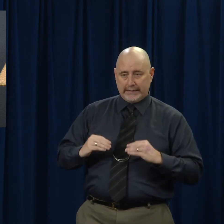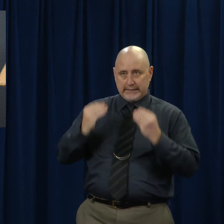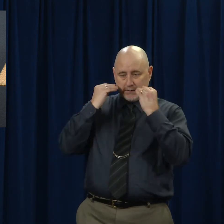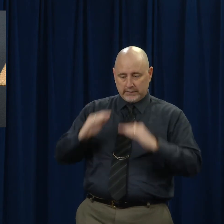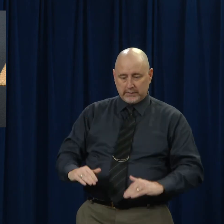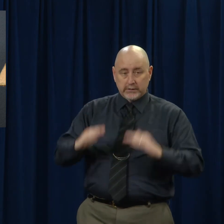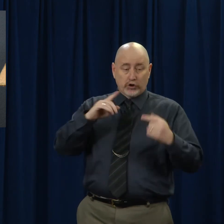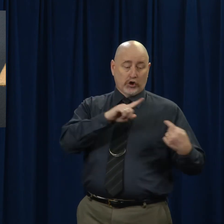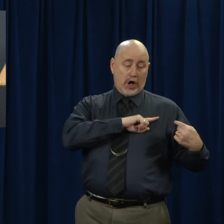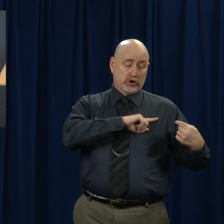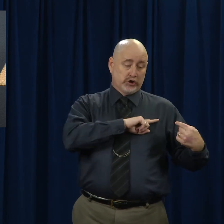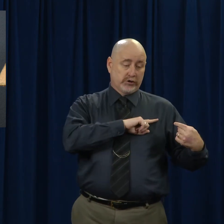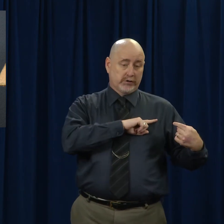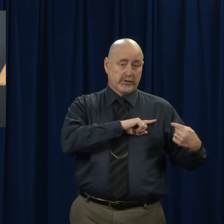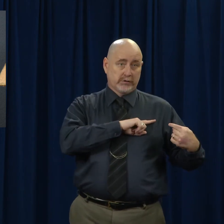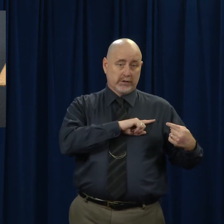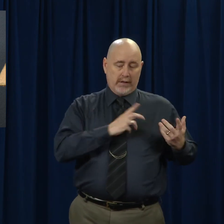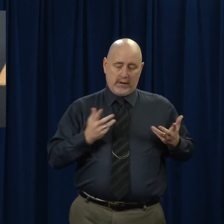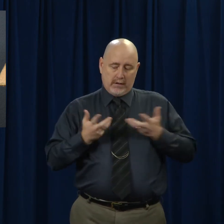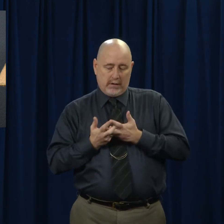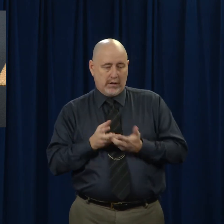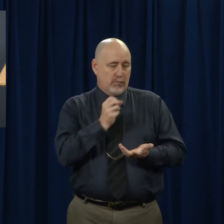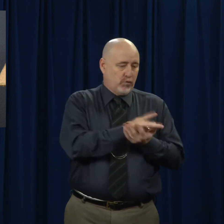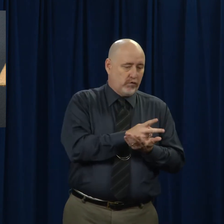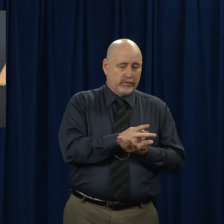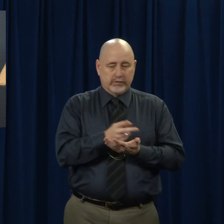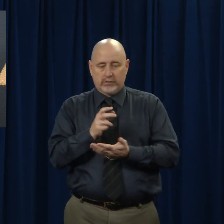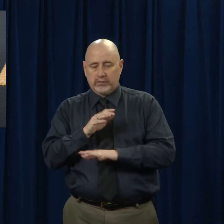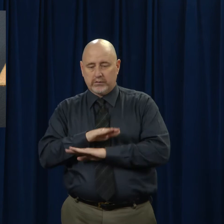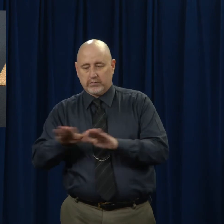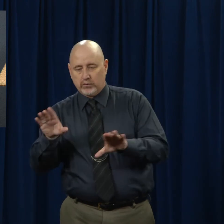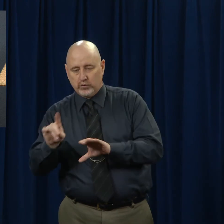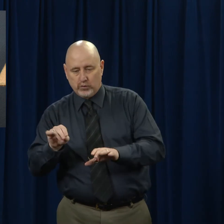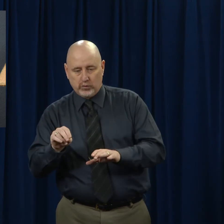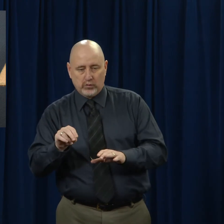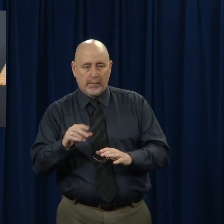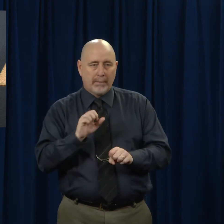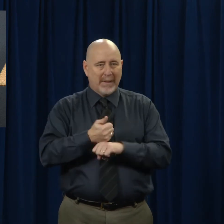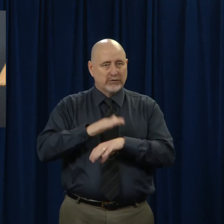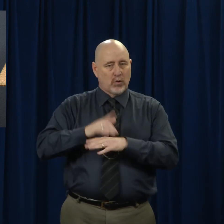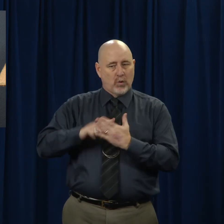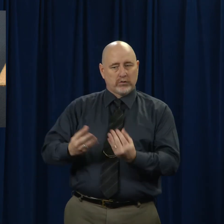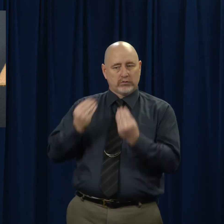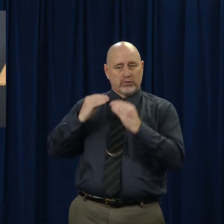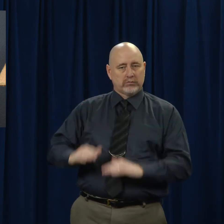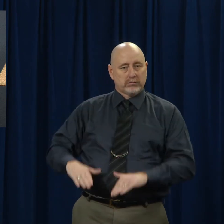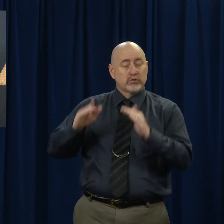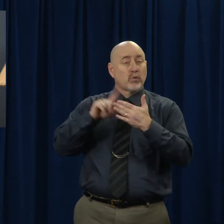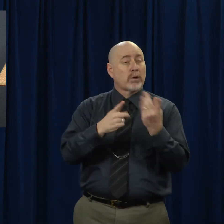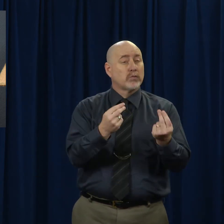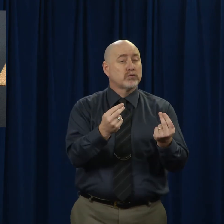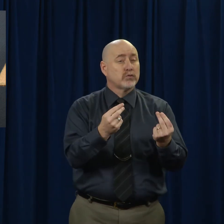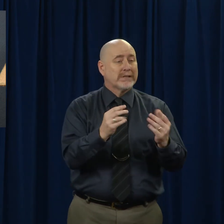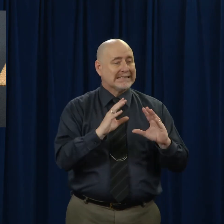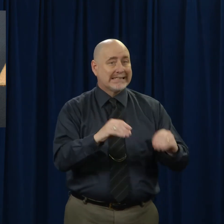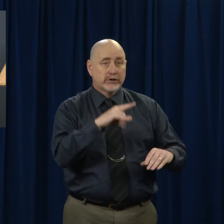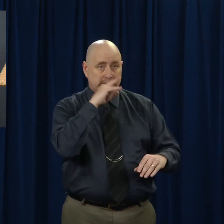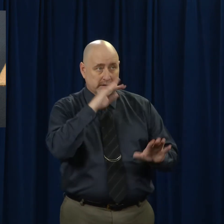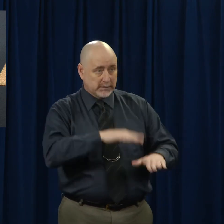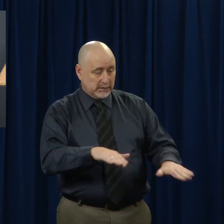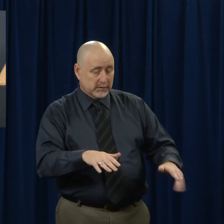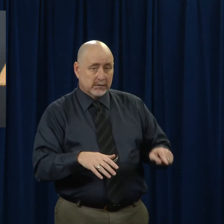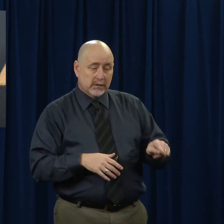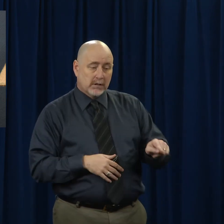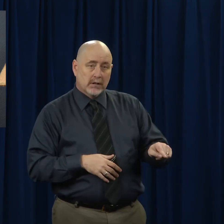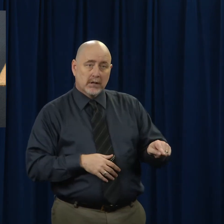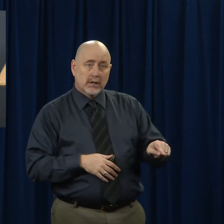taught. Your conscience is just that which approves or disapproves you based on that value system. So what I want to do is to teach my